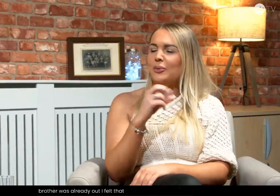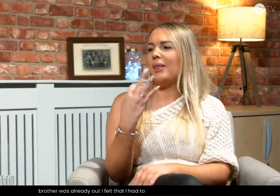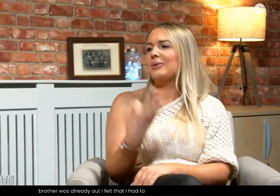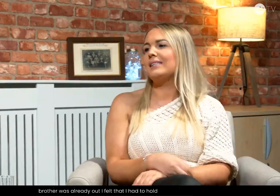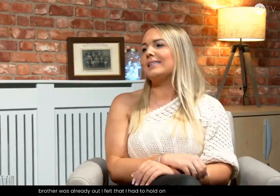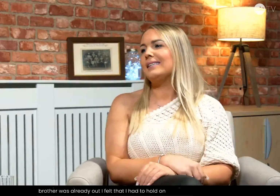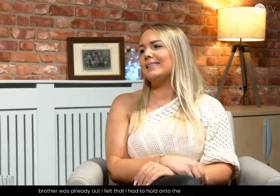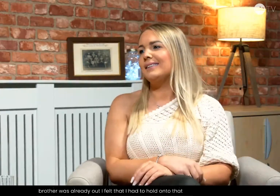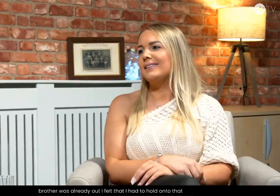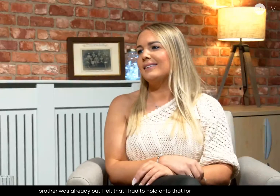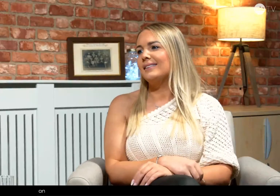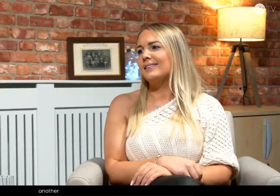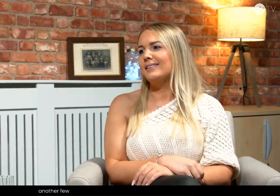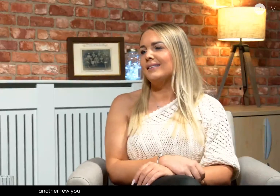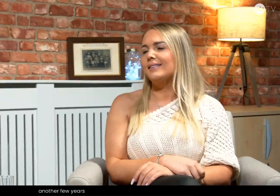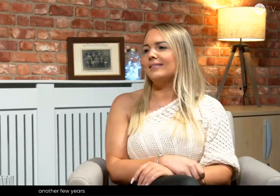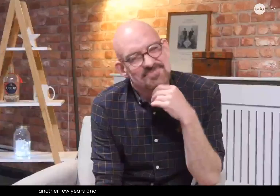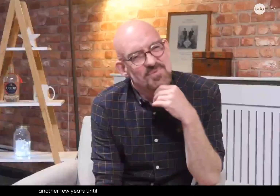years until I'd finally moved to Manchester.